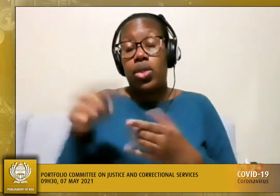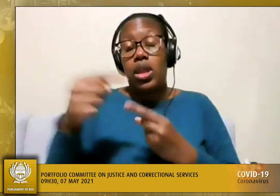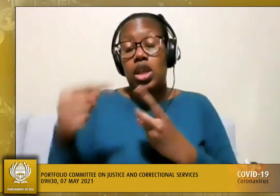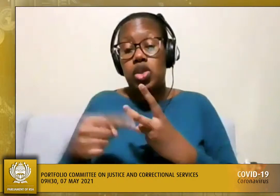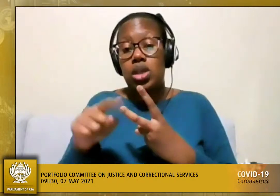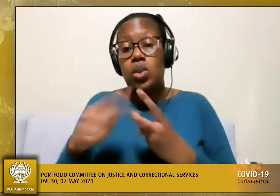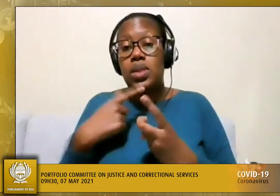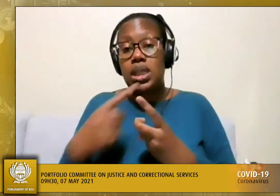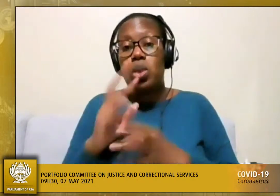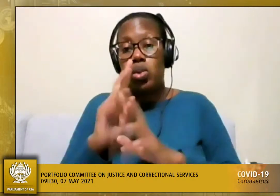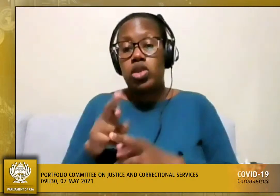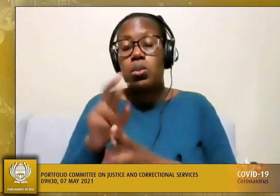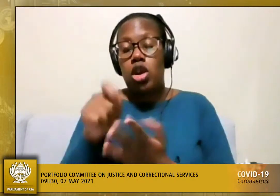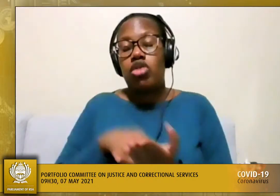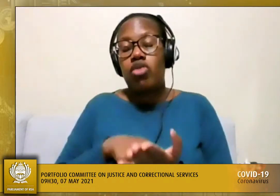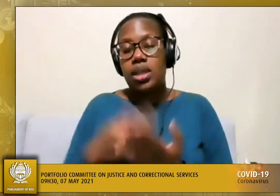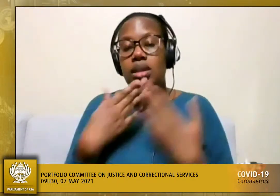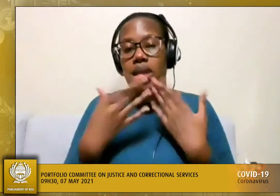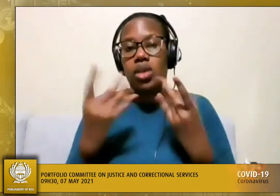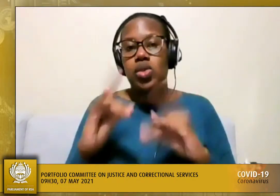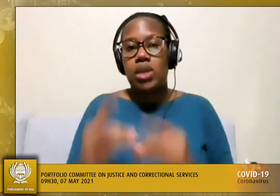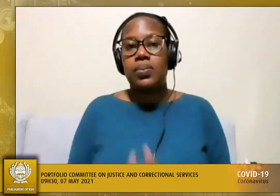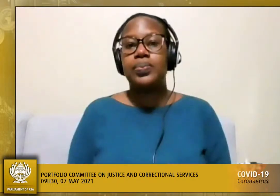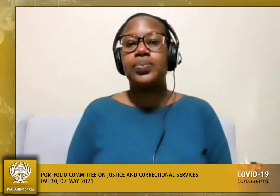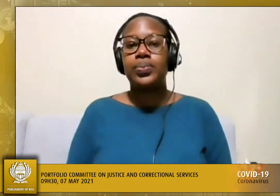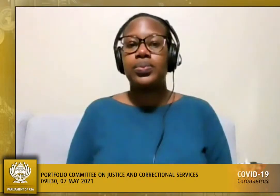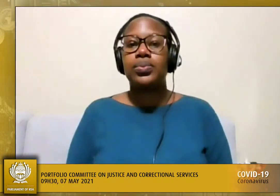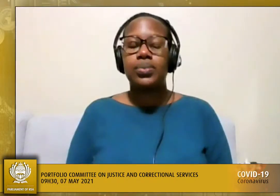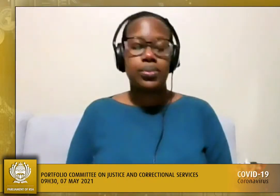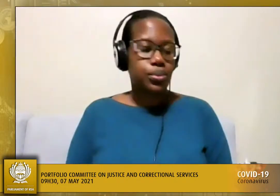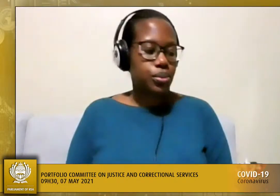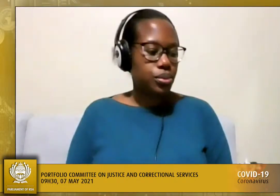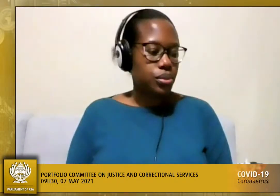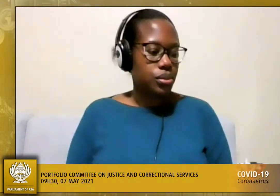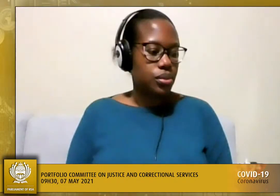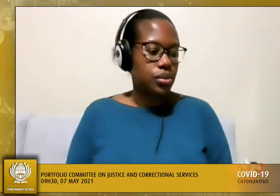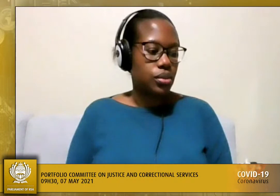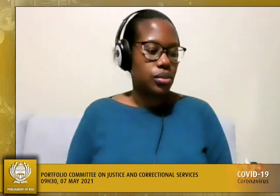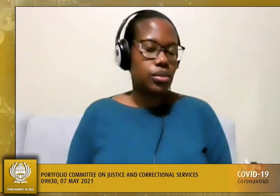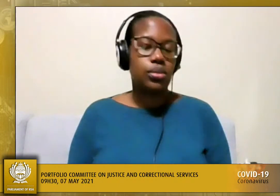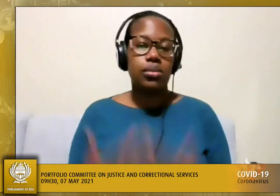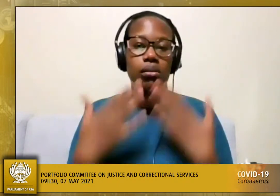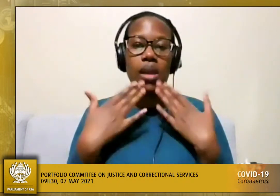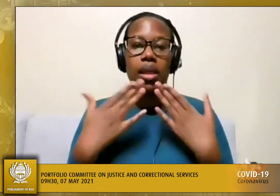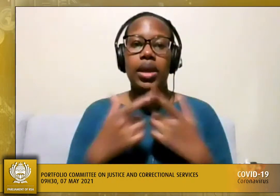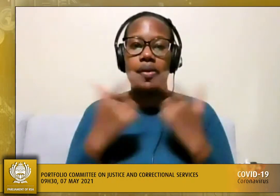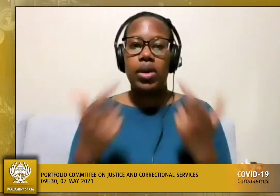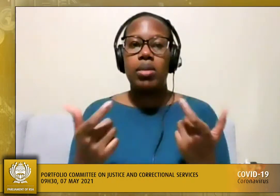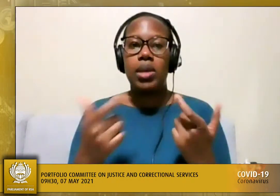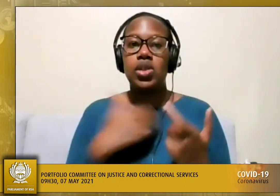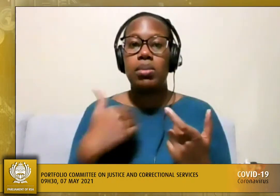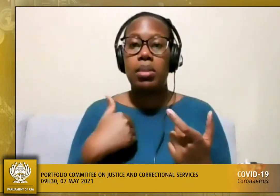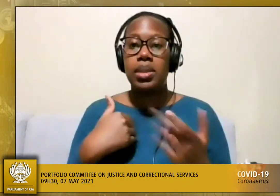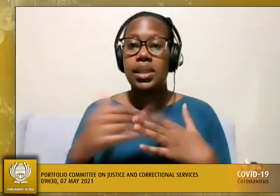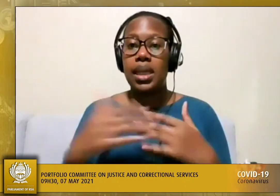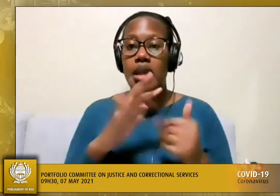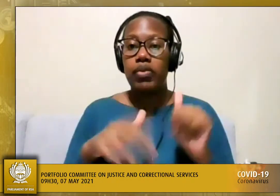respond in writing too thank you chair thank you very much members of the any